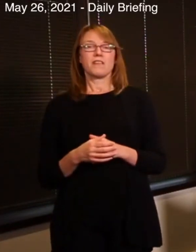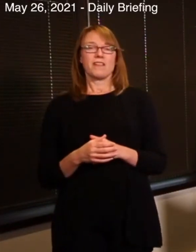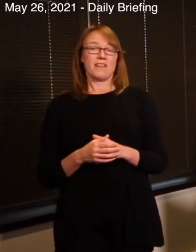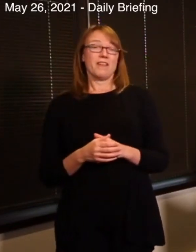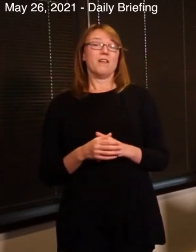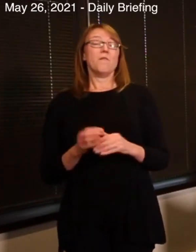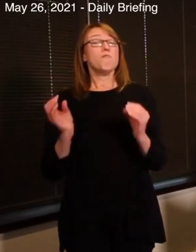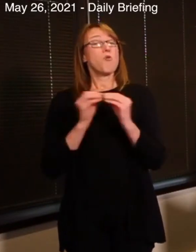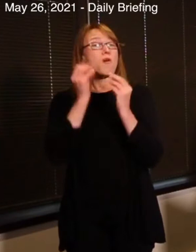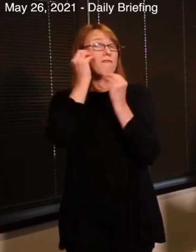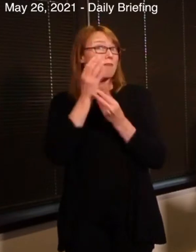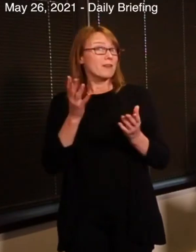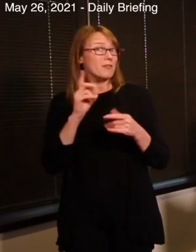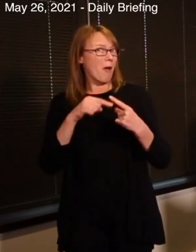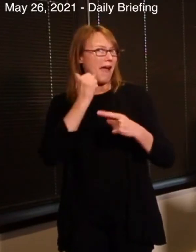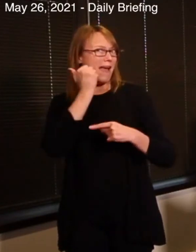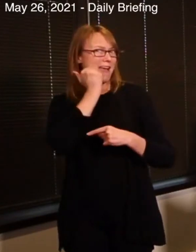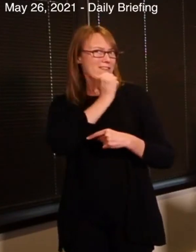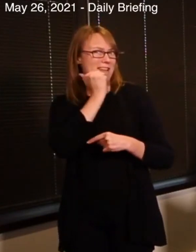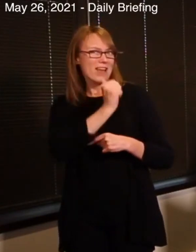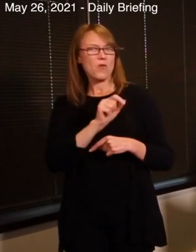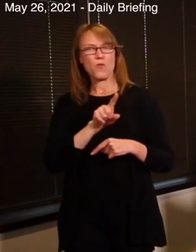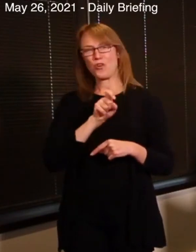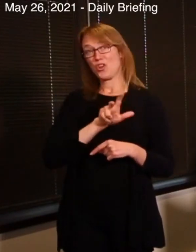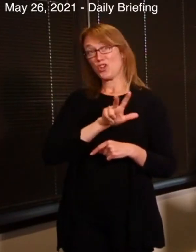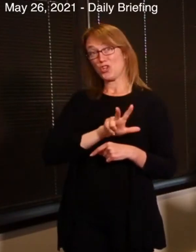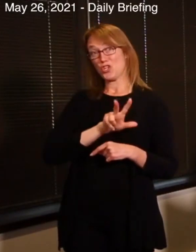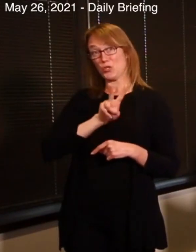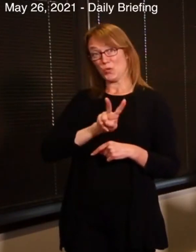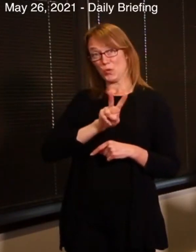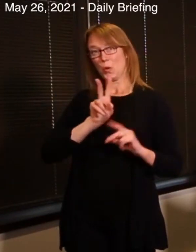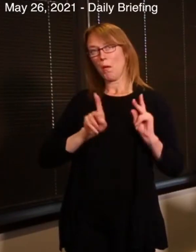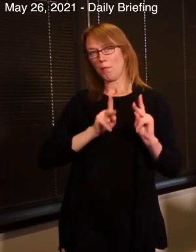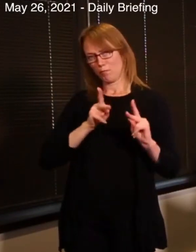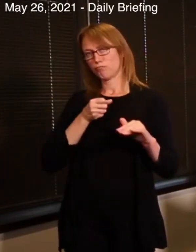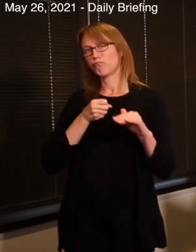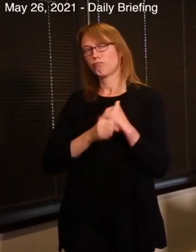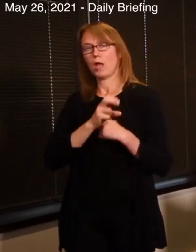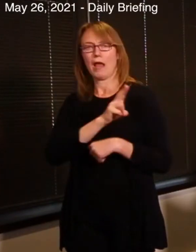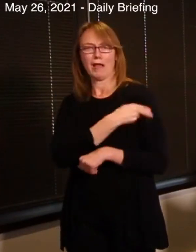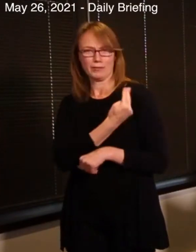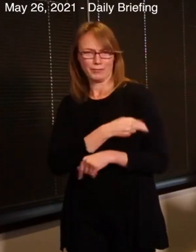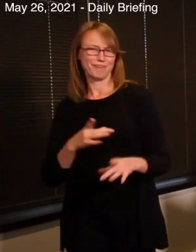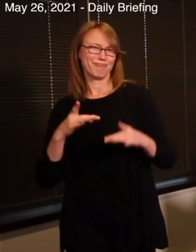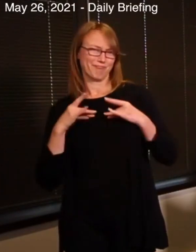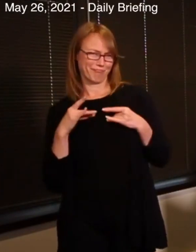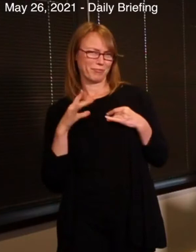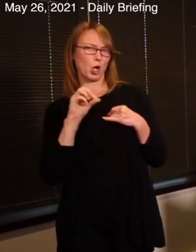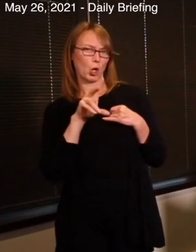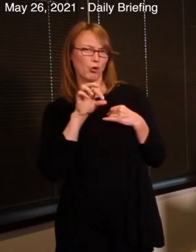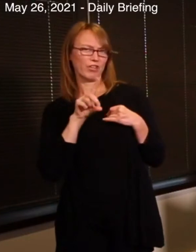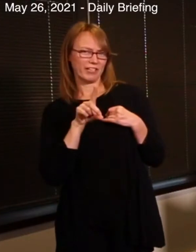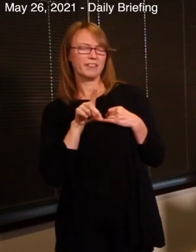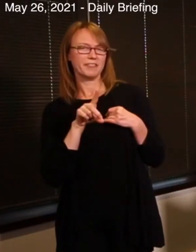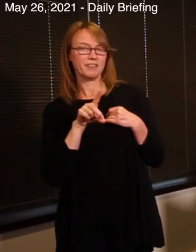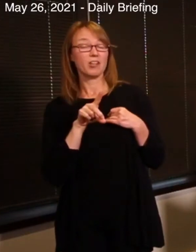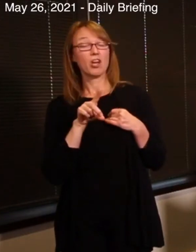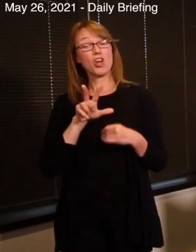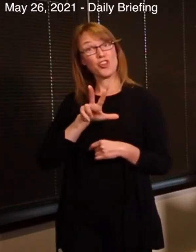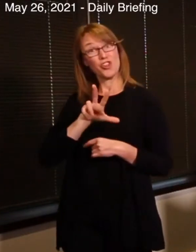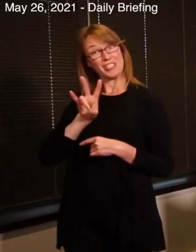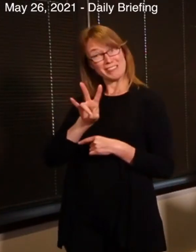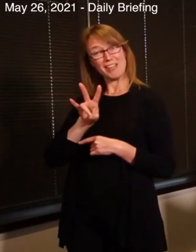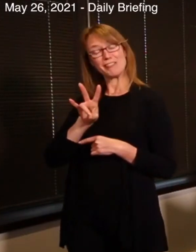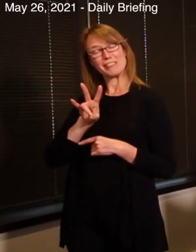have 132 patients that are hospitalized today with confirmed COVID. 37 of those patients are in